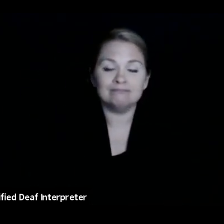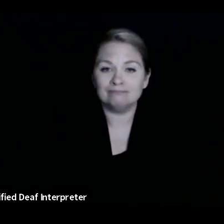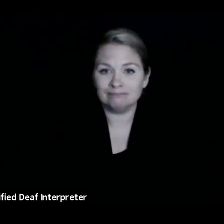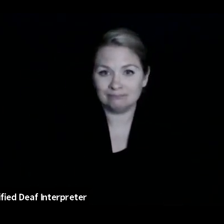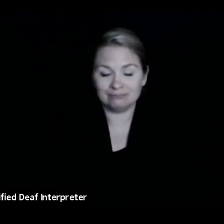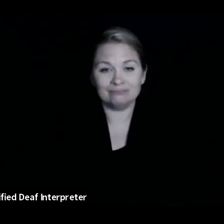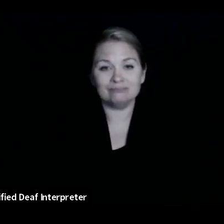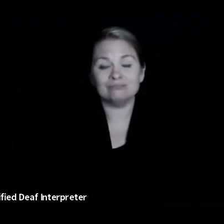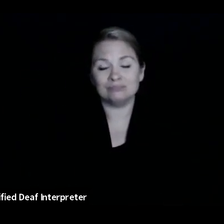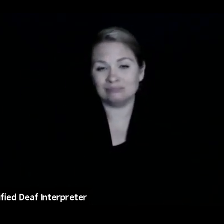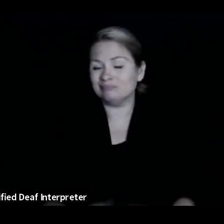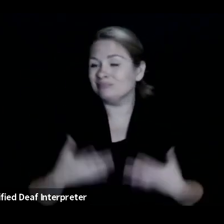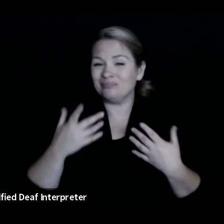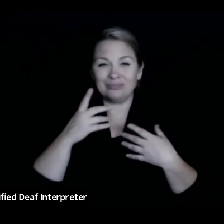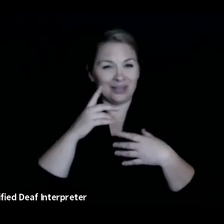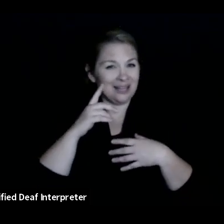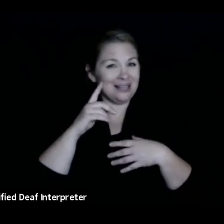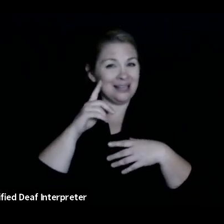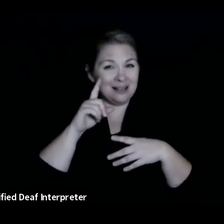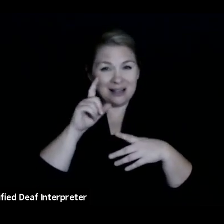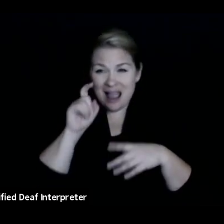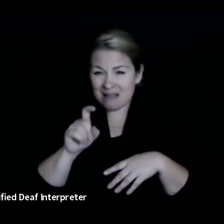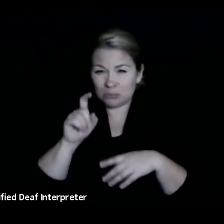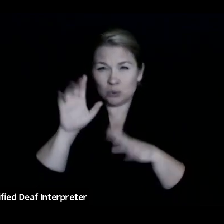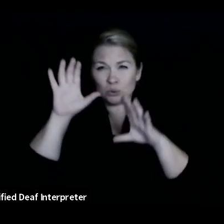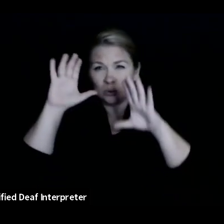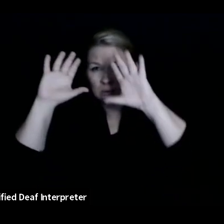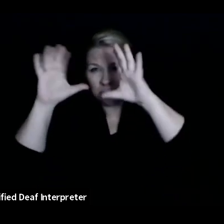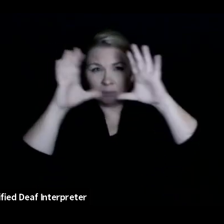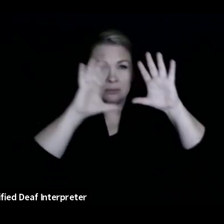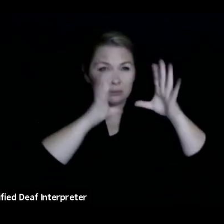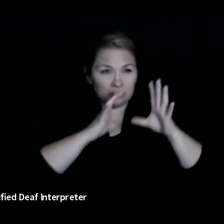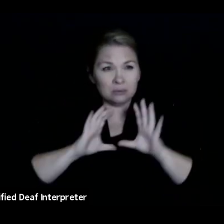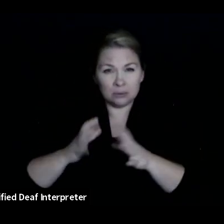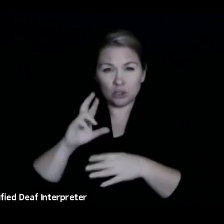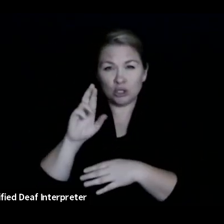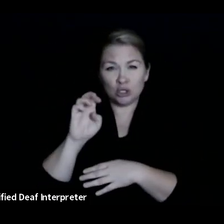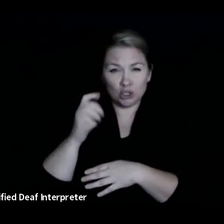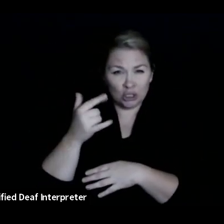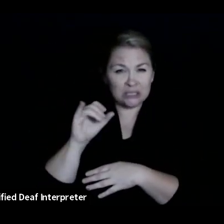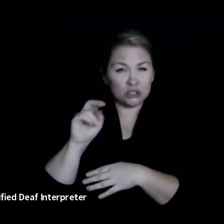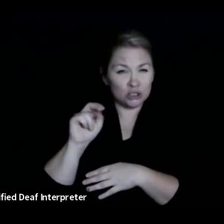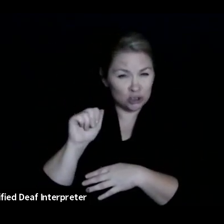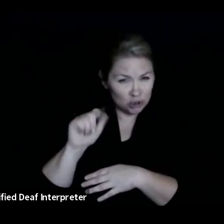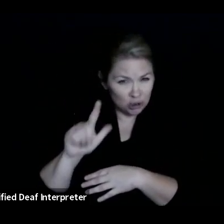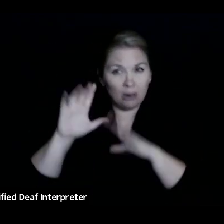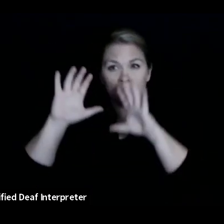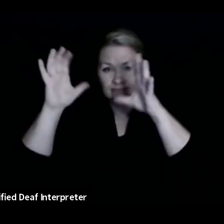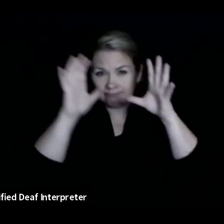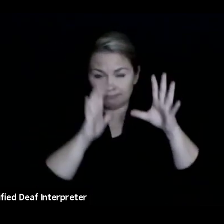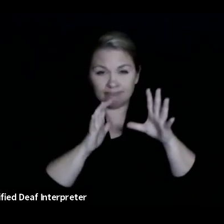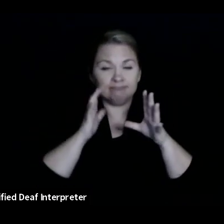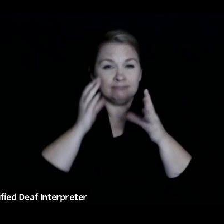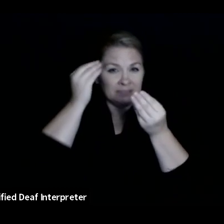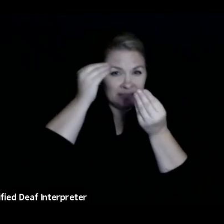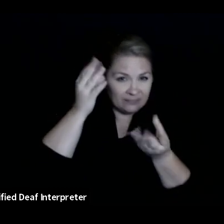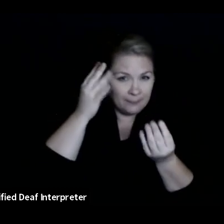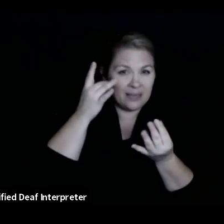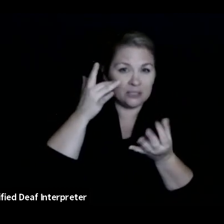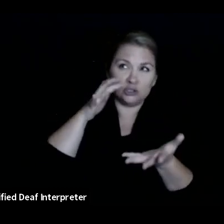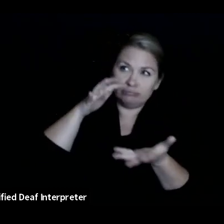take multiple other factors into account in decision making. So our job is to provide data and